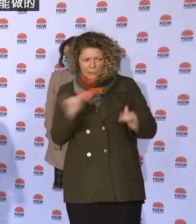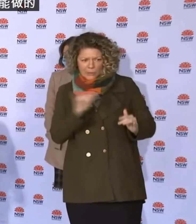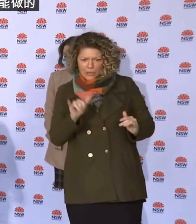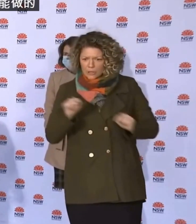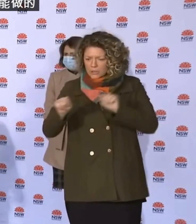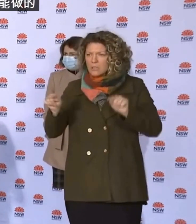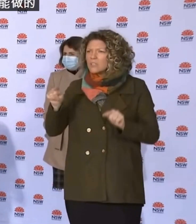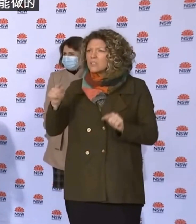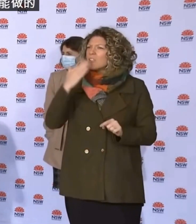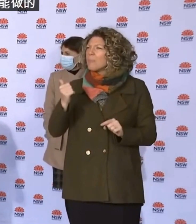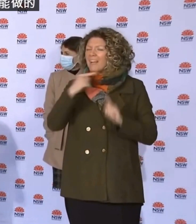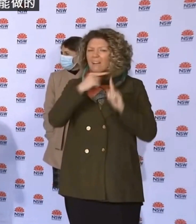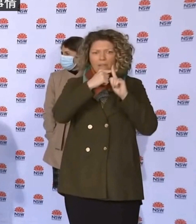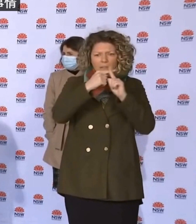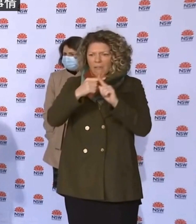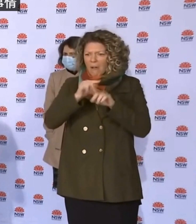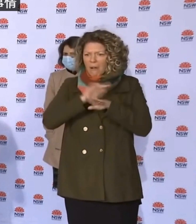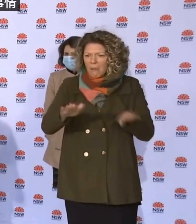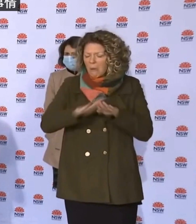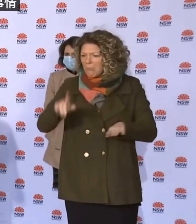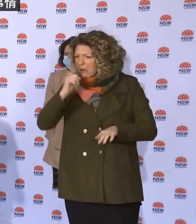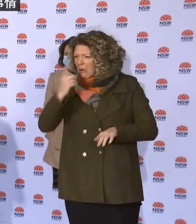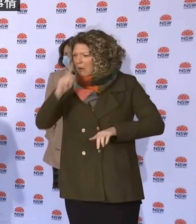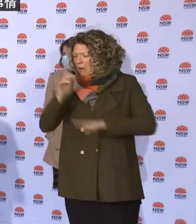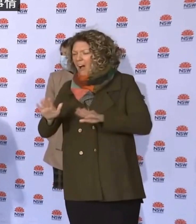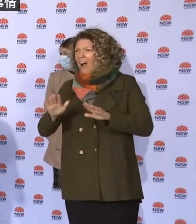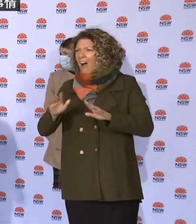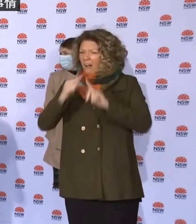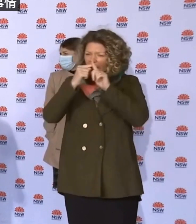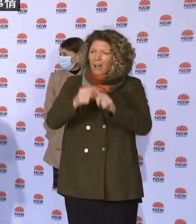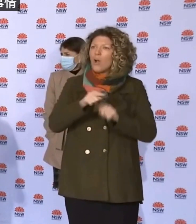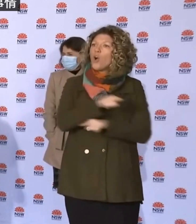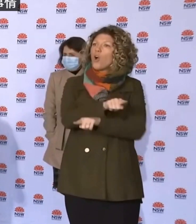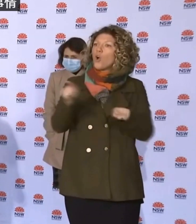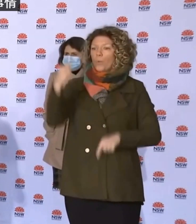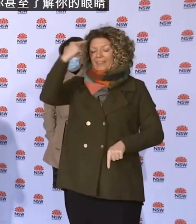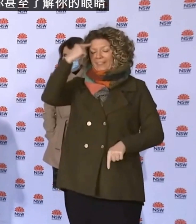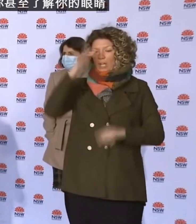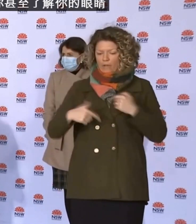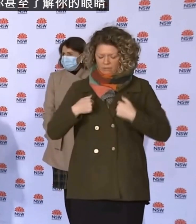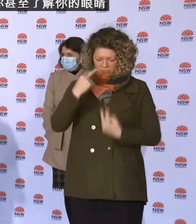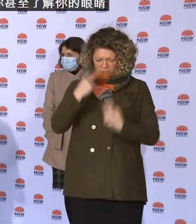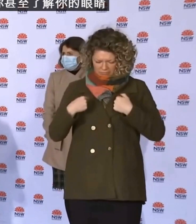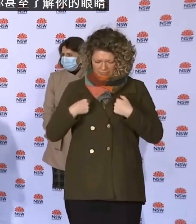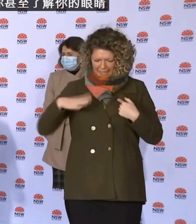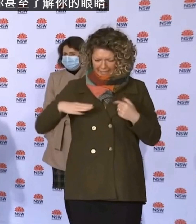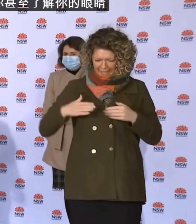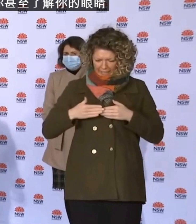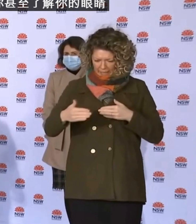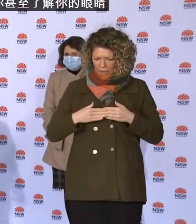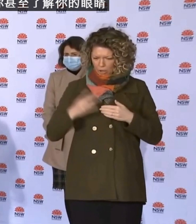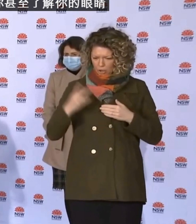than focusing on what you can do, my clear message, anything that you don't need to do in the next 2 weeks,